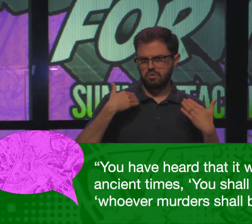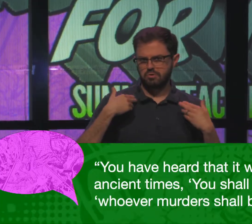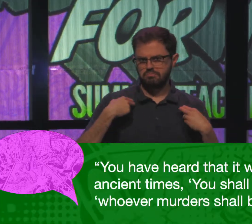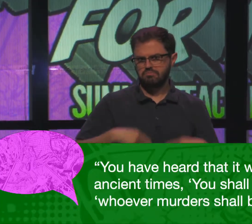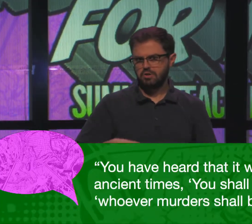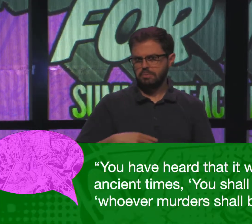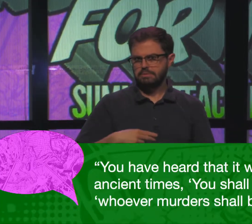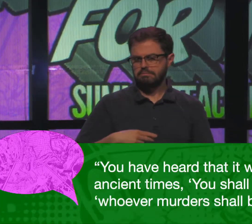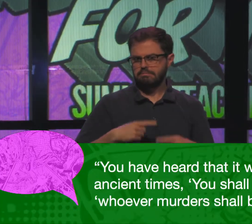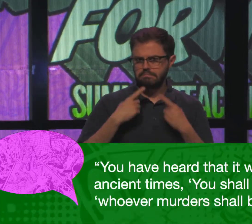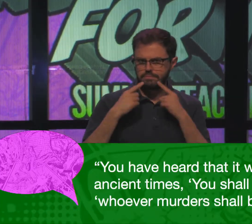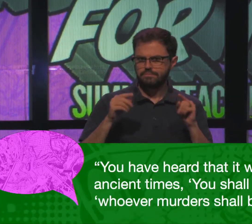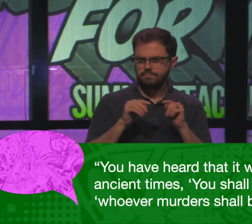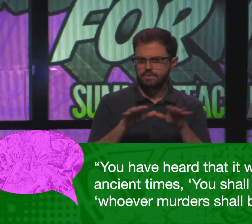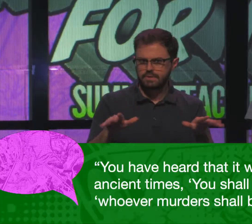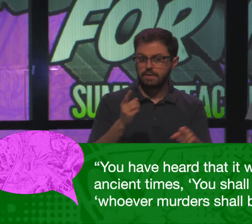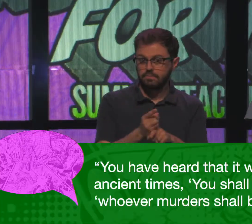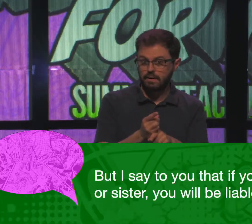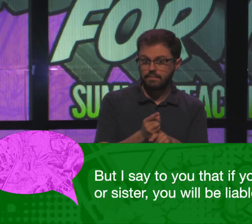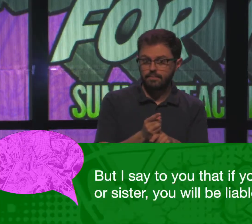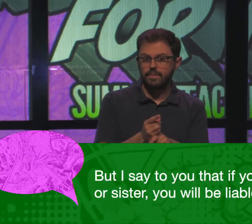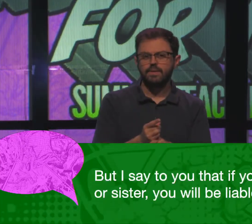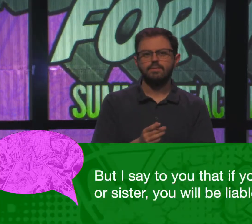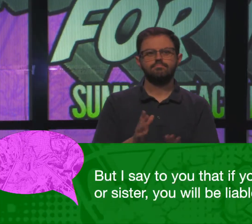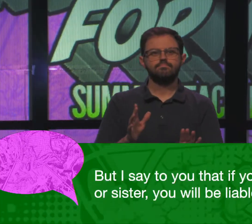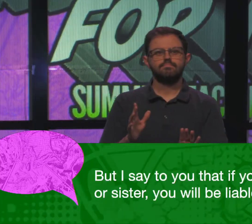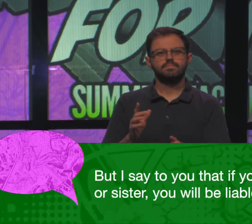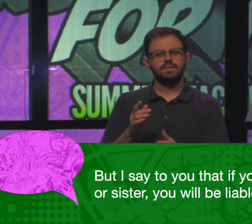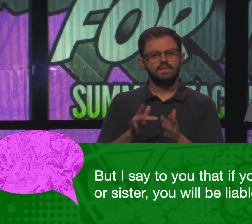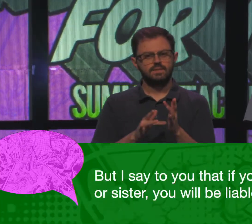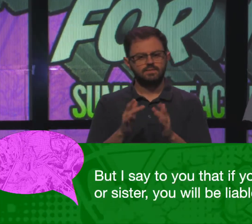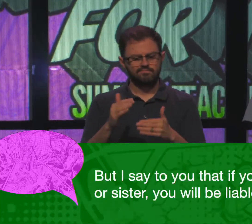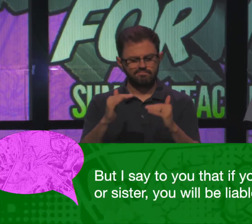flourishing. Bad idea. But I say to you